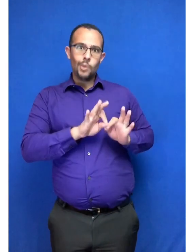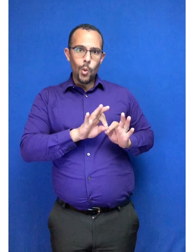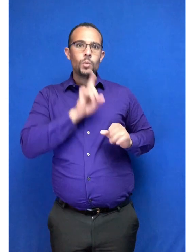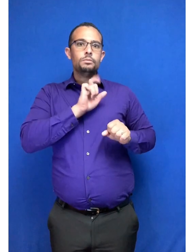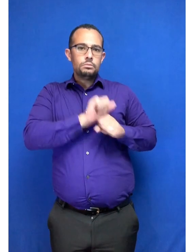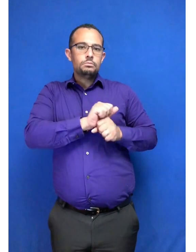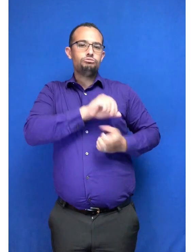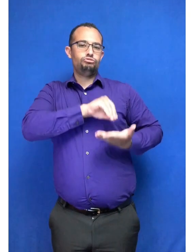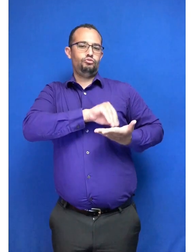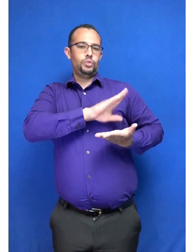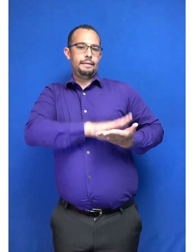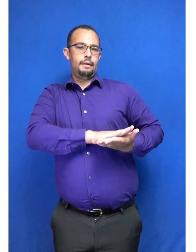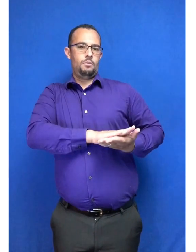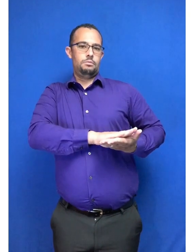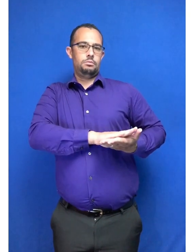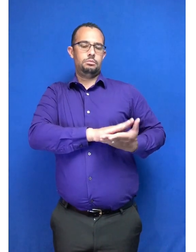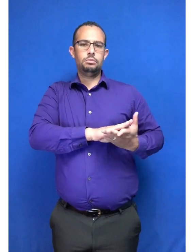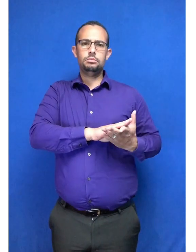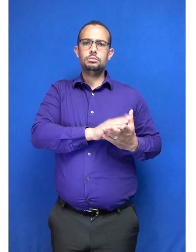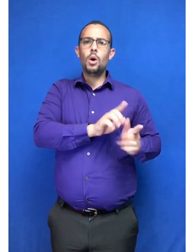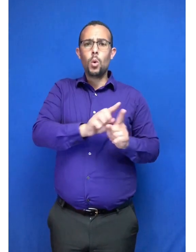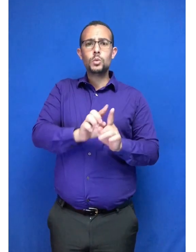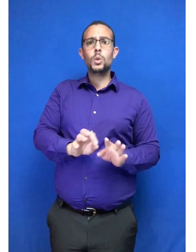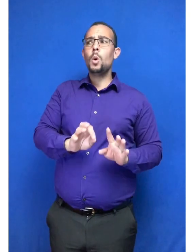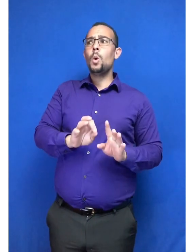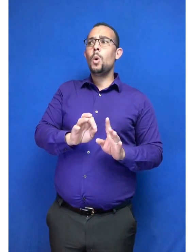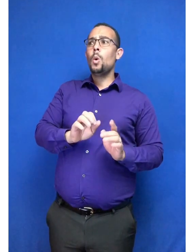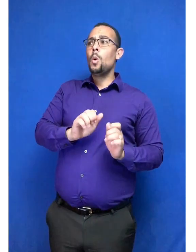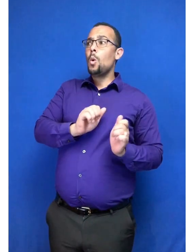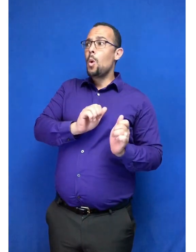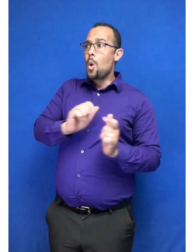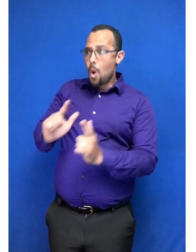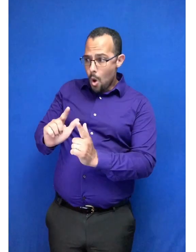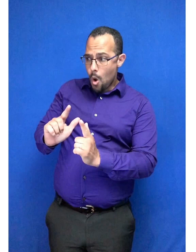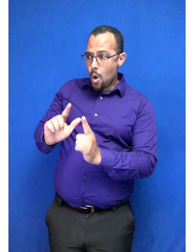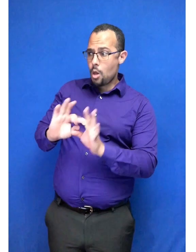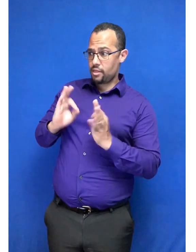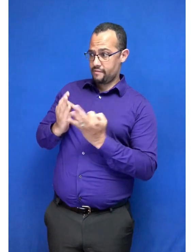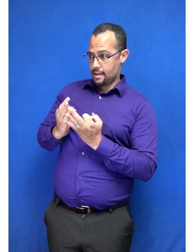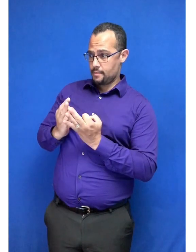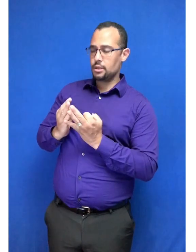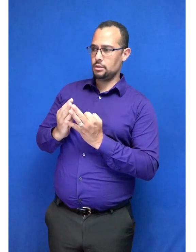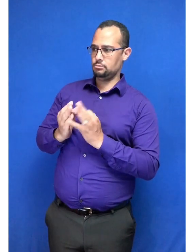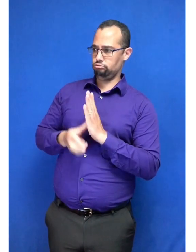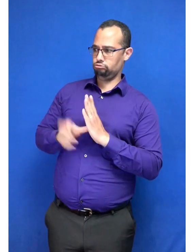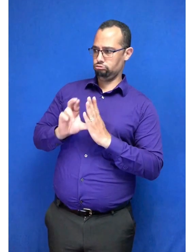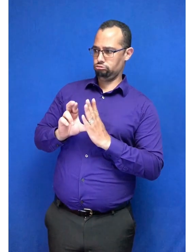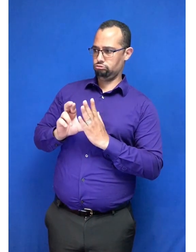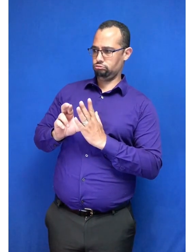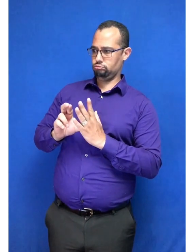family emergency plan down and that everybody in the family has reviewed it, so everybody is on the same page.